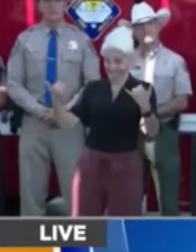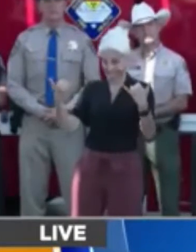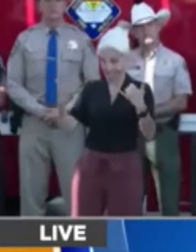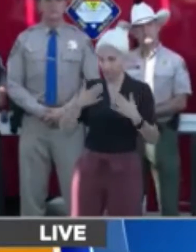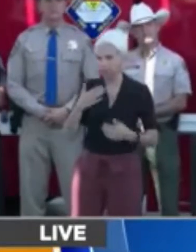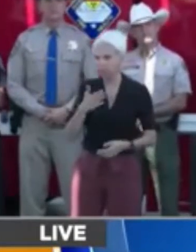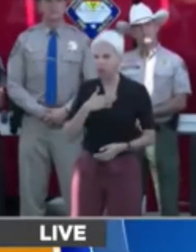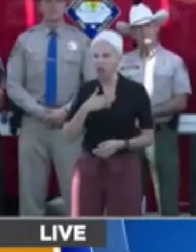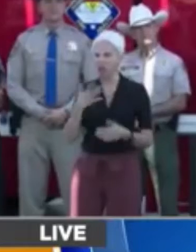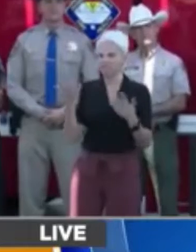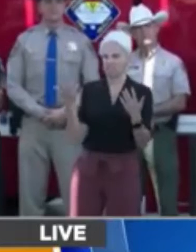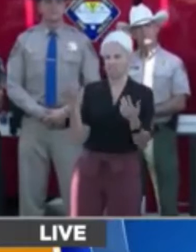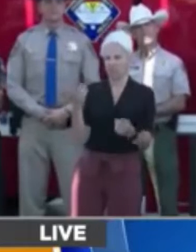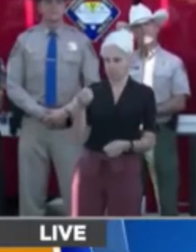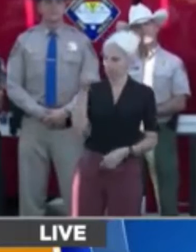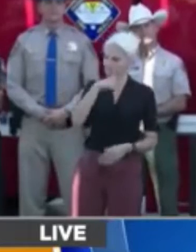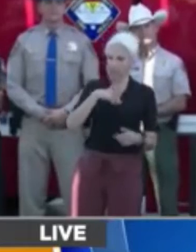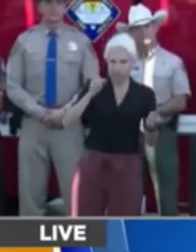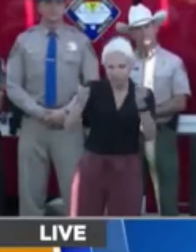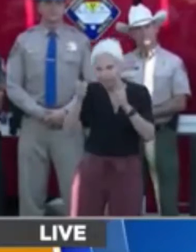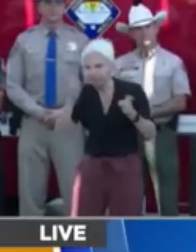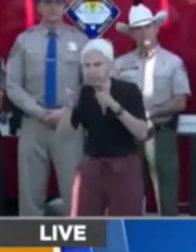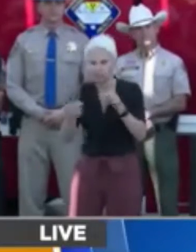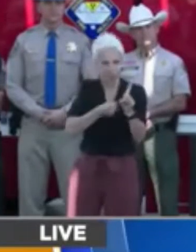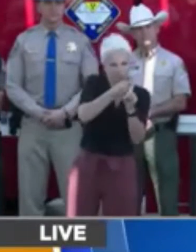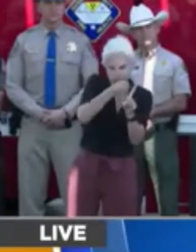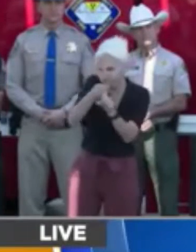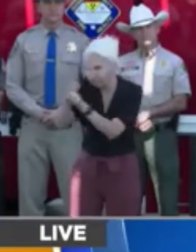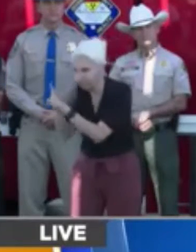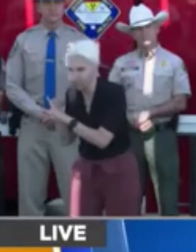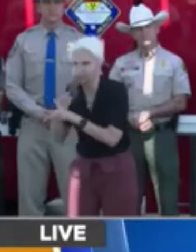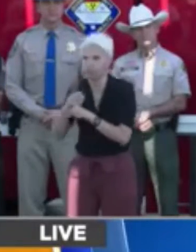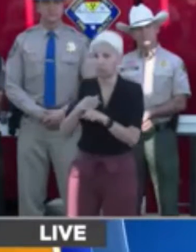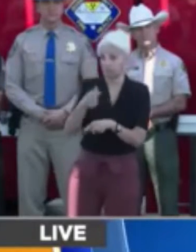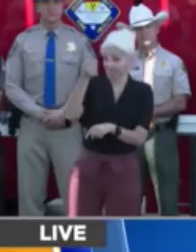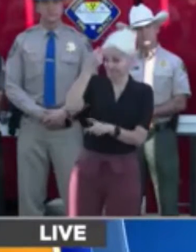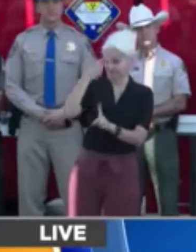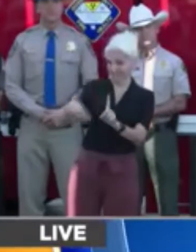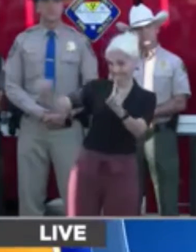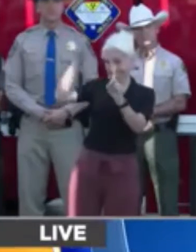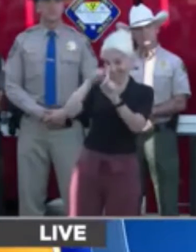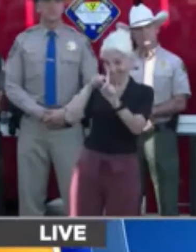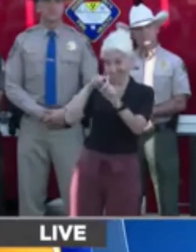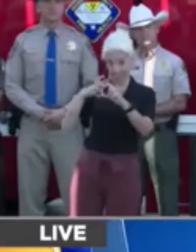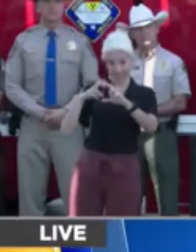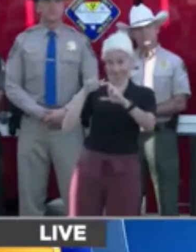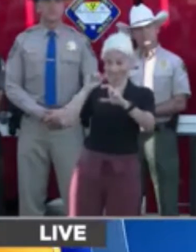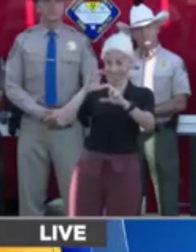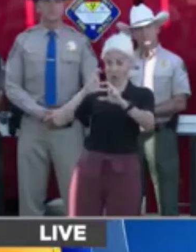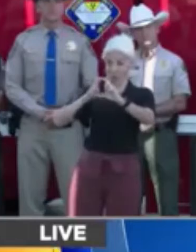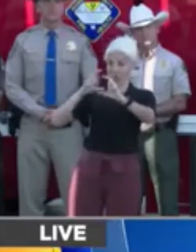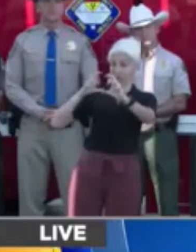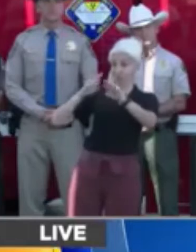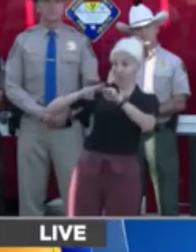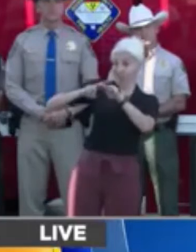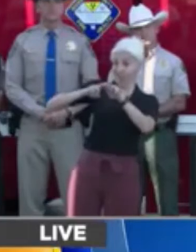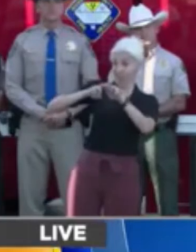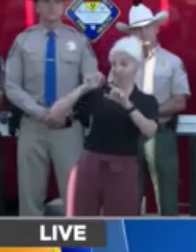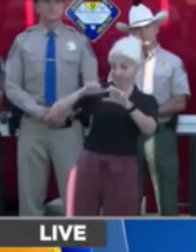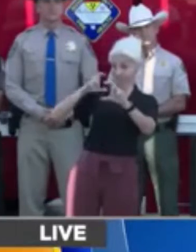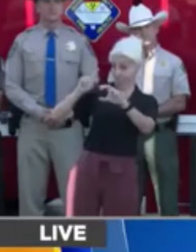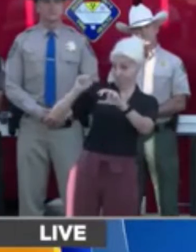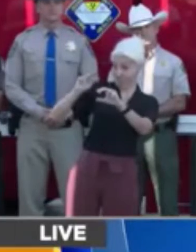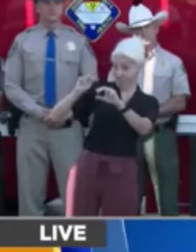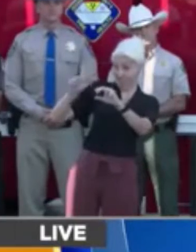is a very dynamic incident, as already said. The tank car in question was